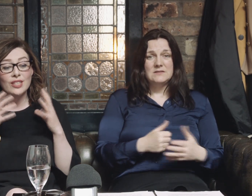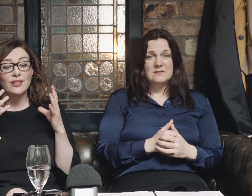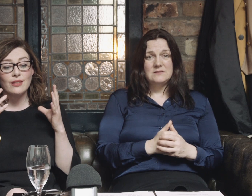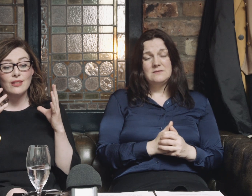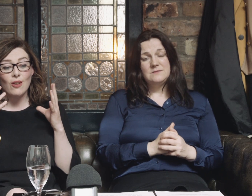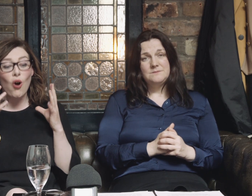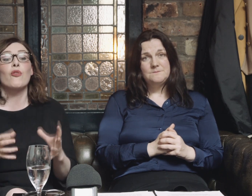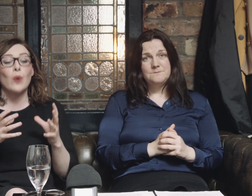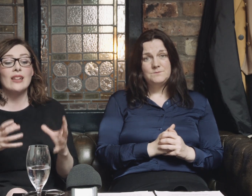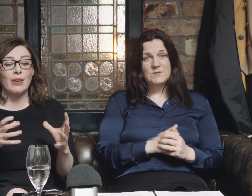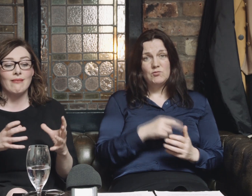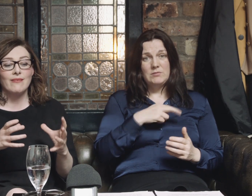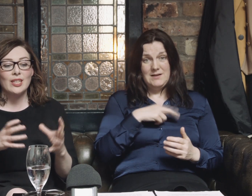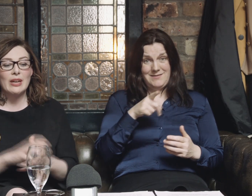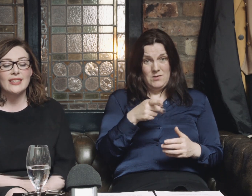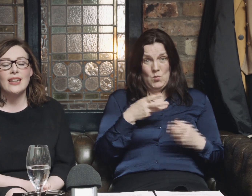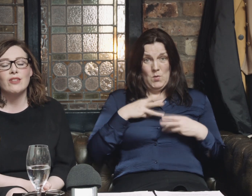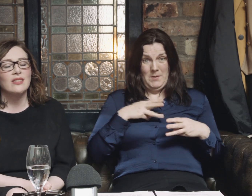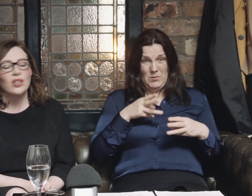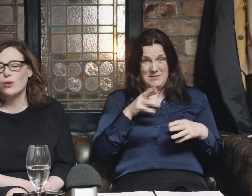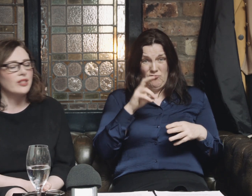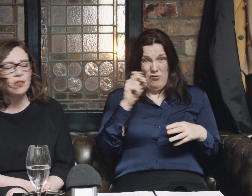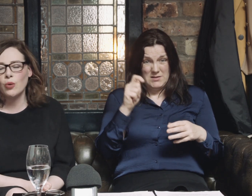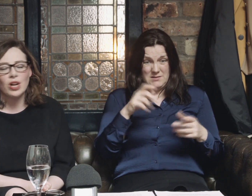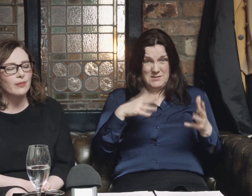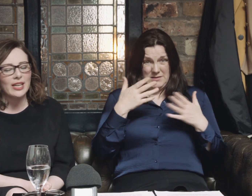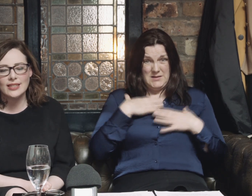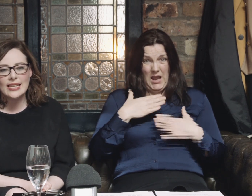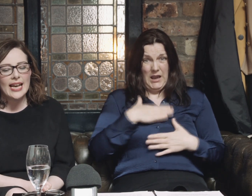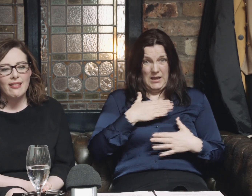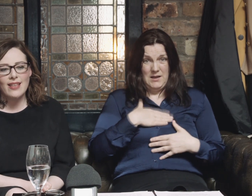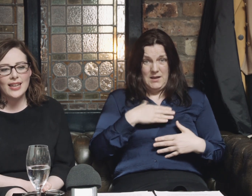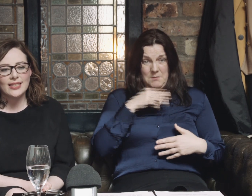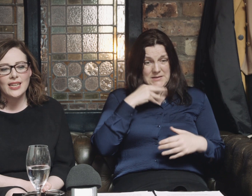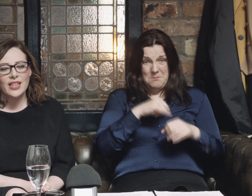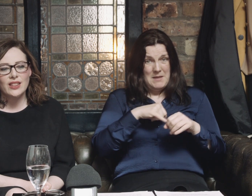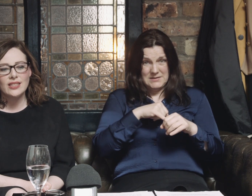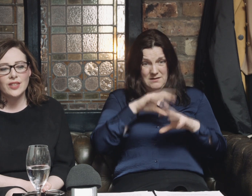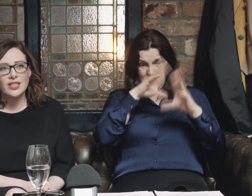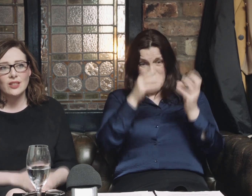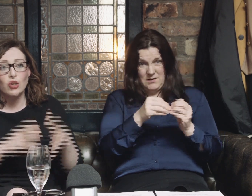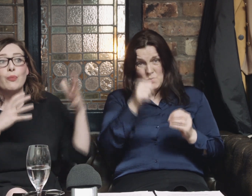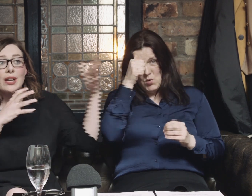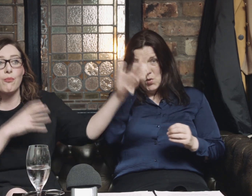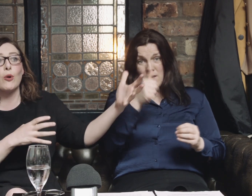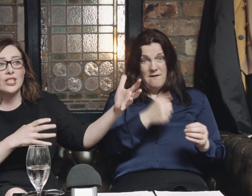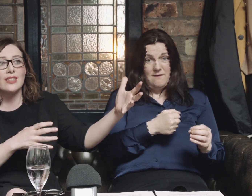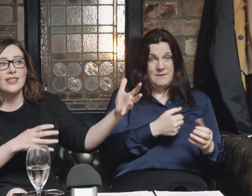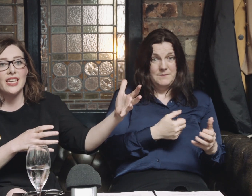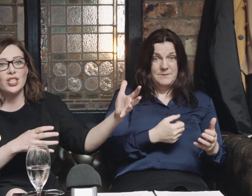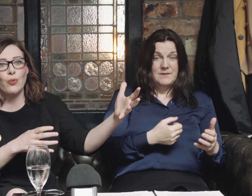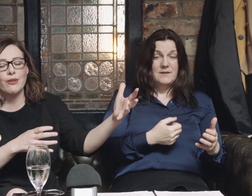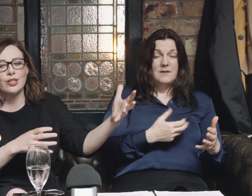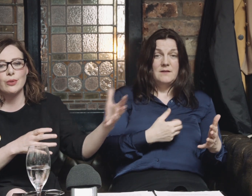And there was overwhelming medical evidence that there was no prospect that this fetus could be brought